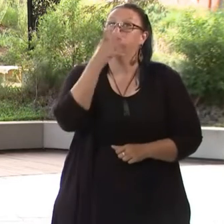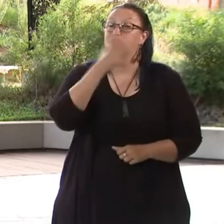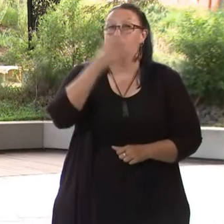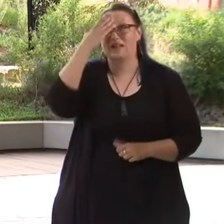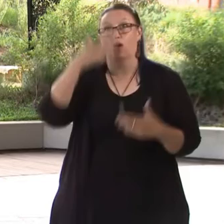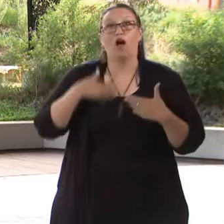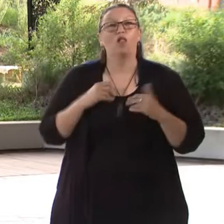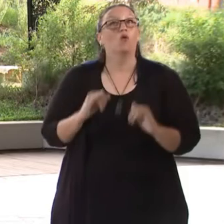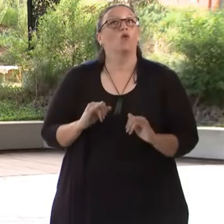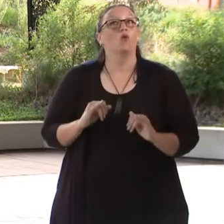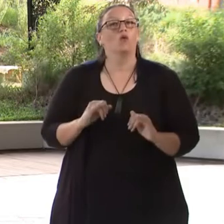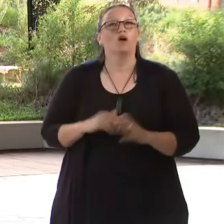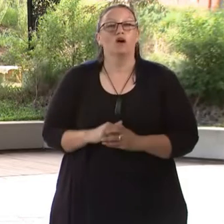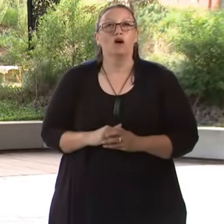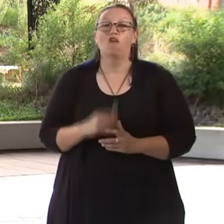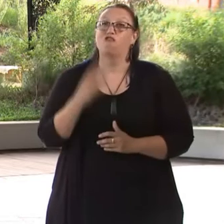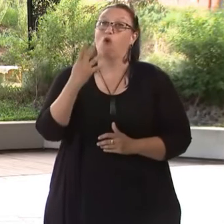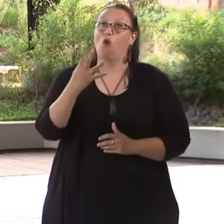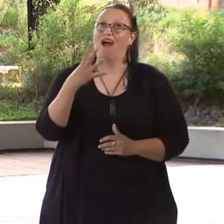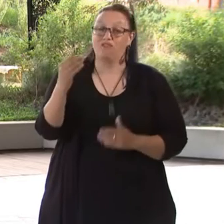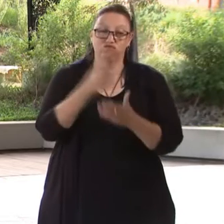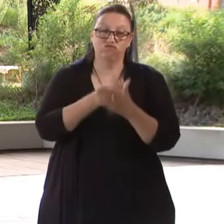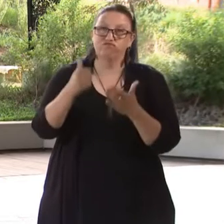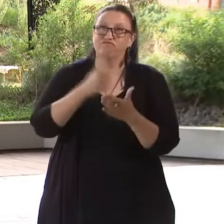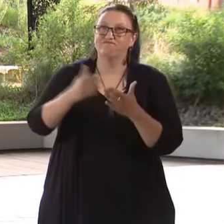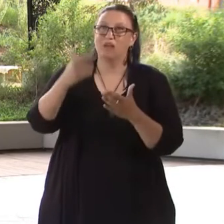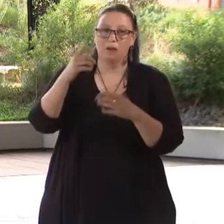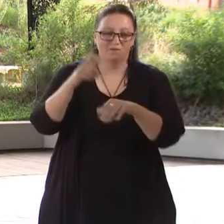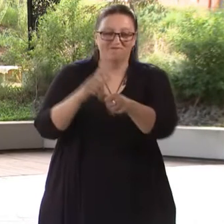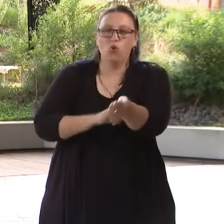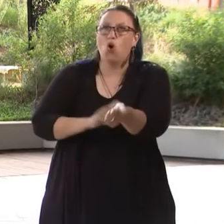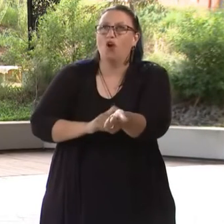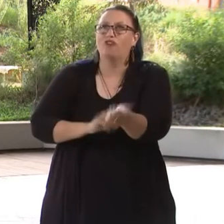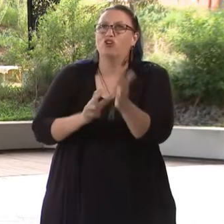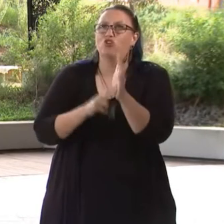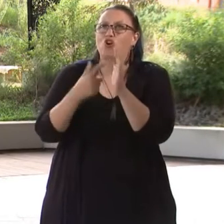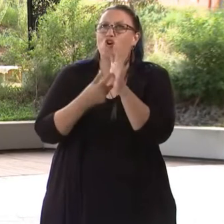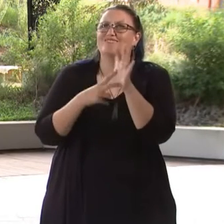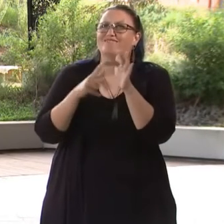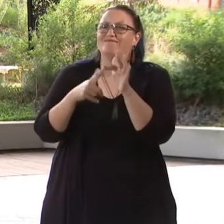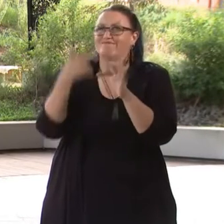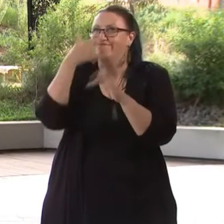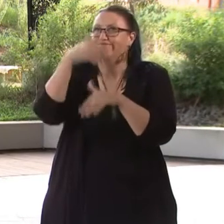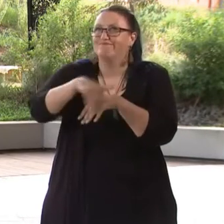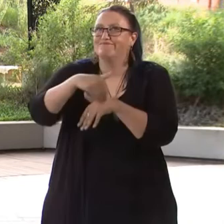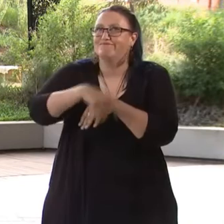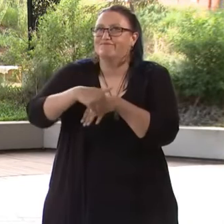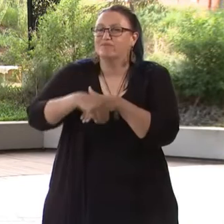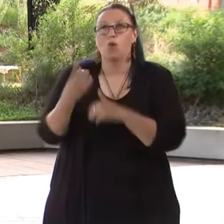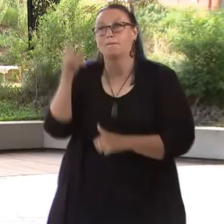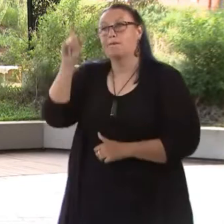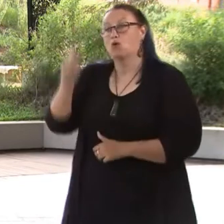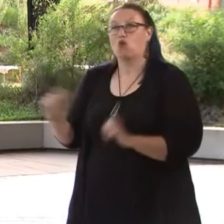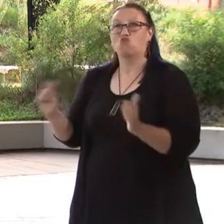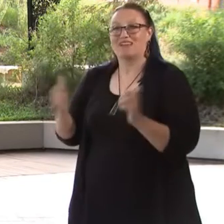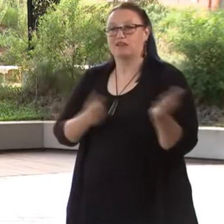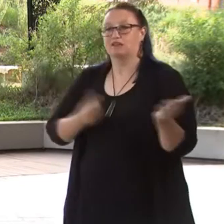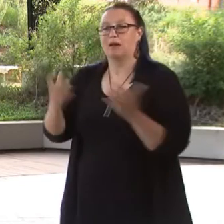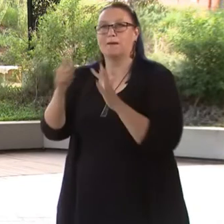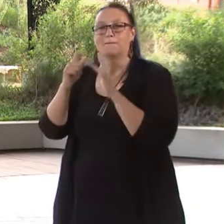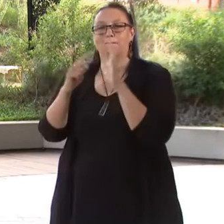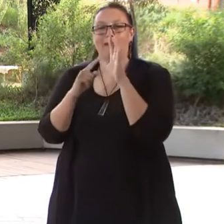4 had chronic neurological disorders, and 1 was on a palliative care pathway pre-COVID